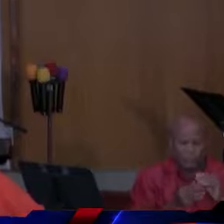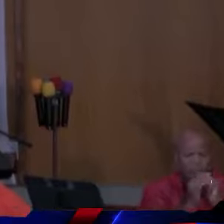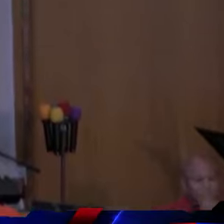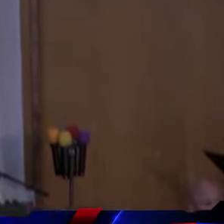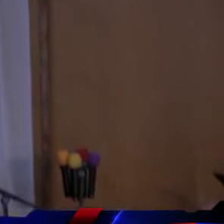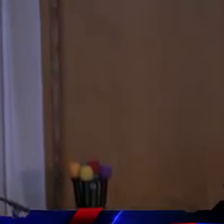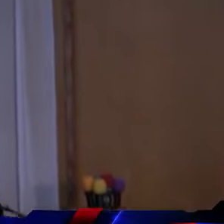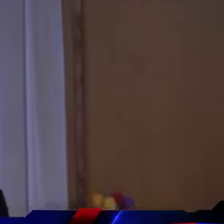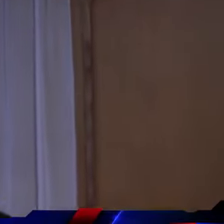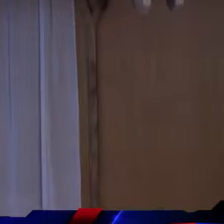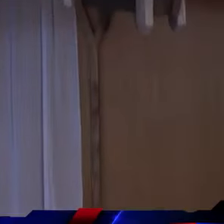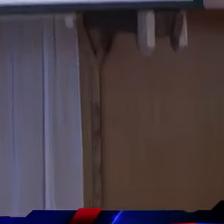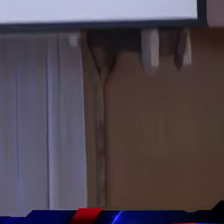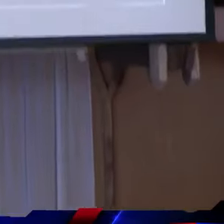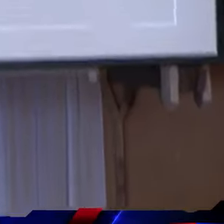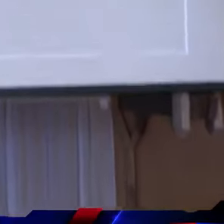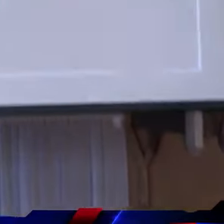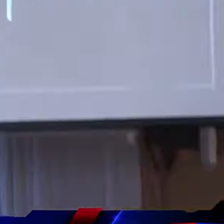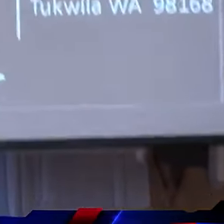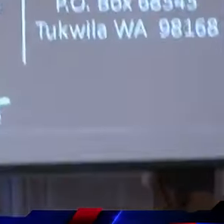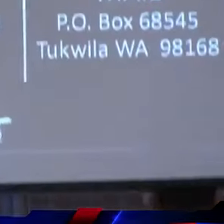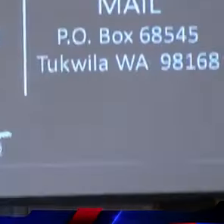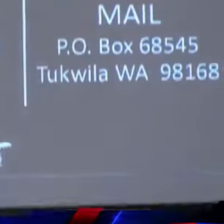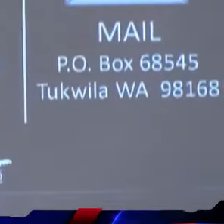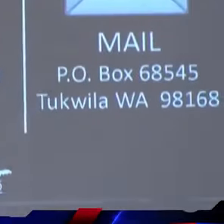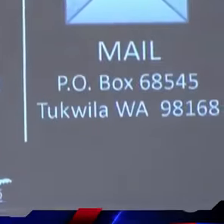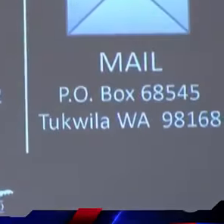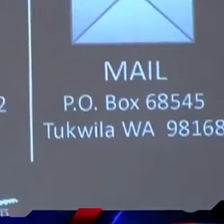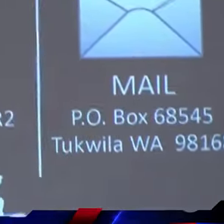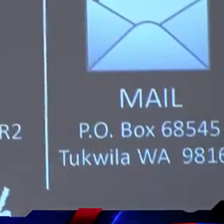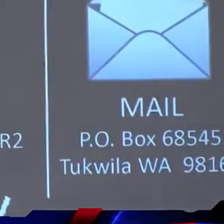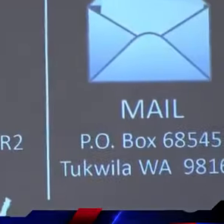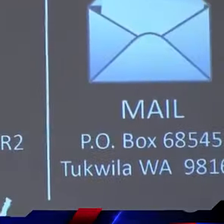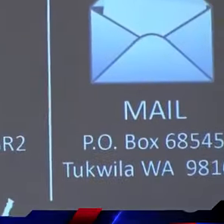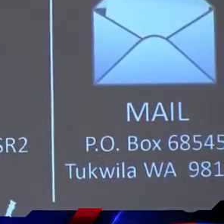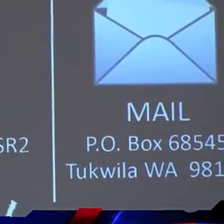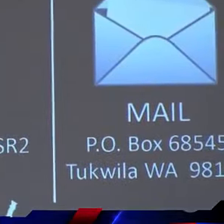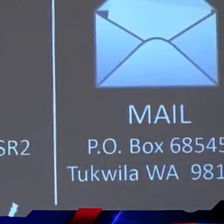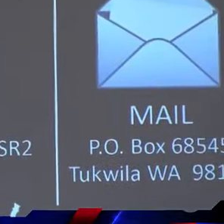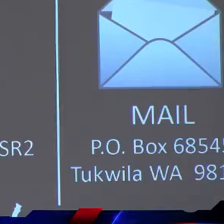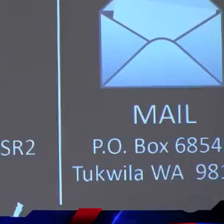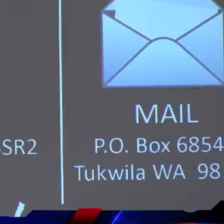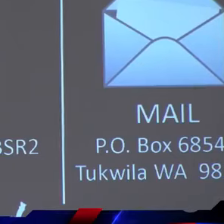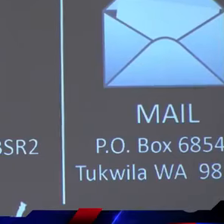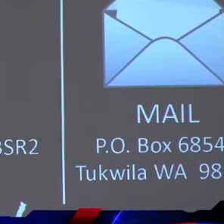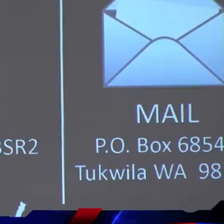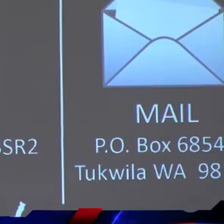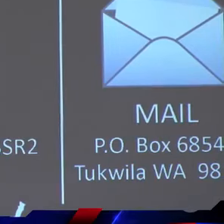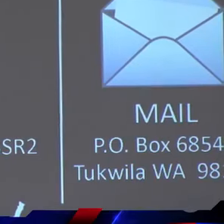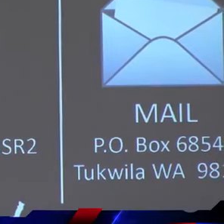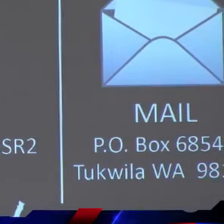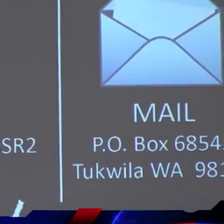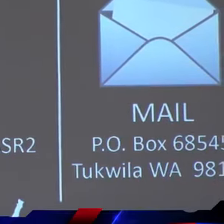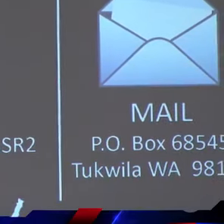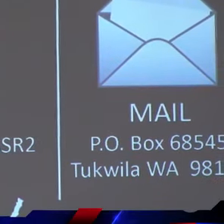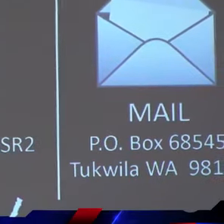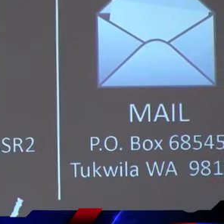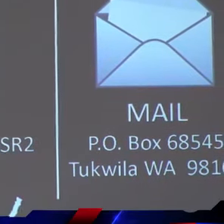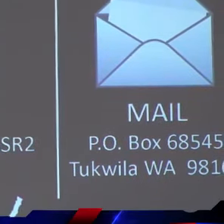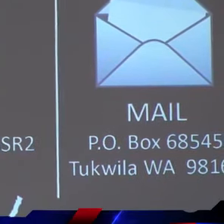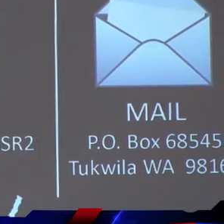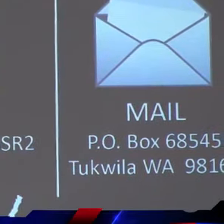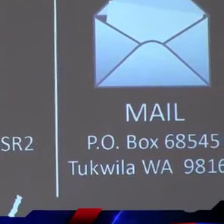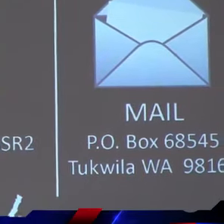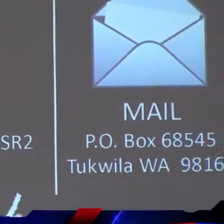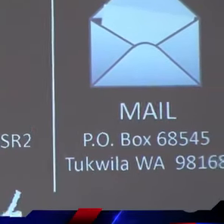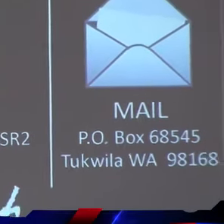through giving. Amen. We want to first say thank you. Thank you. Thank you. Thank you. Thank you for your faithfulness in giving,